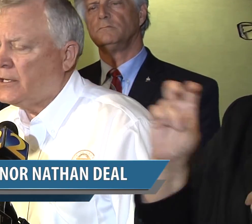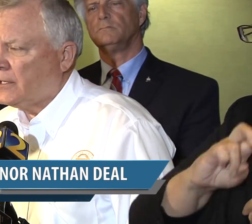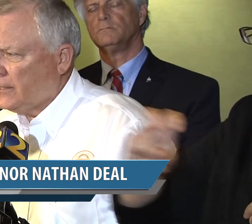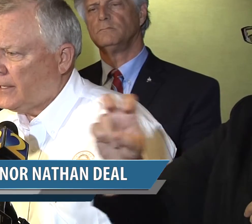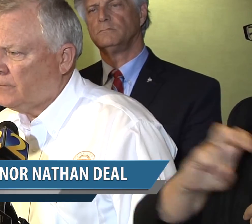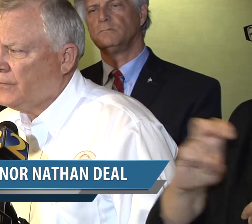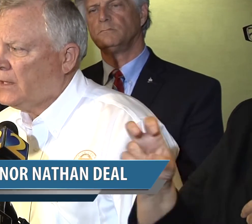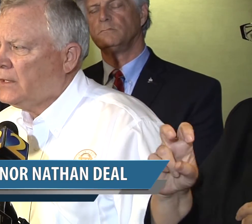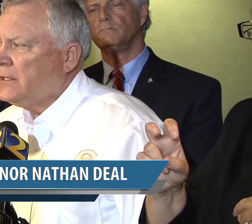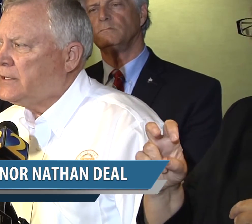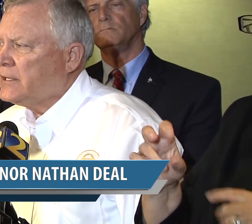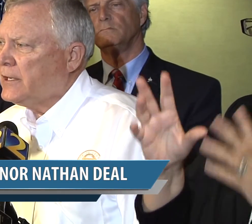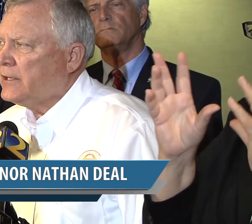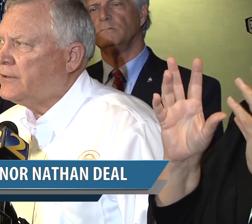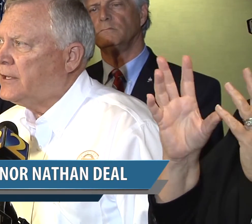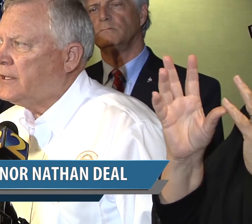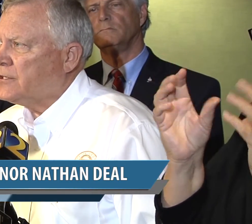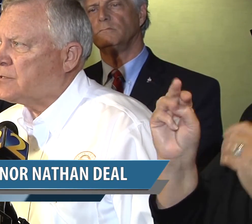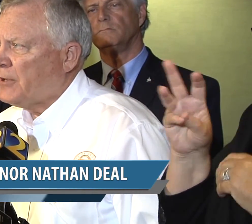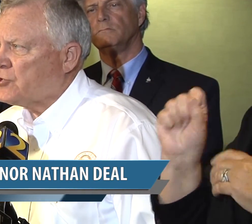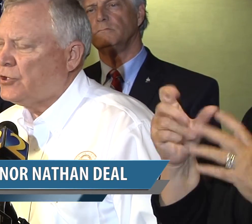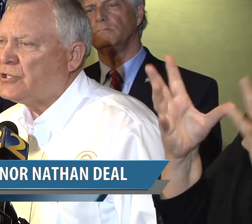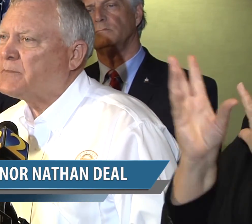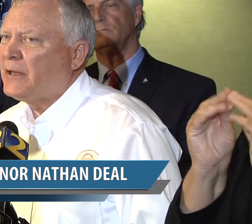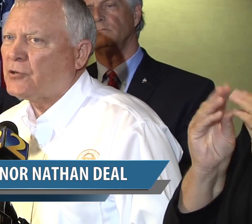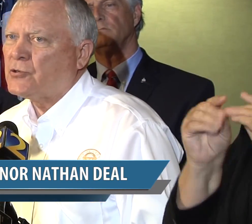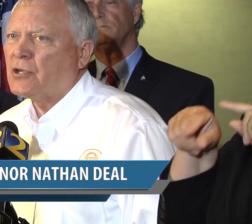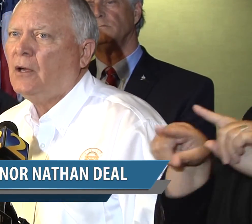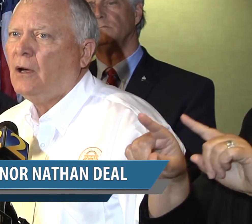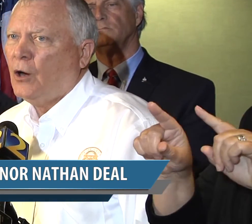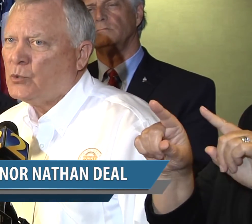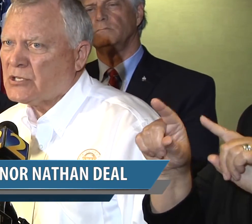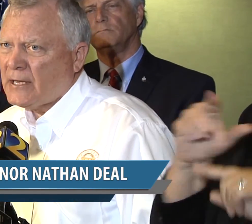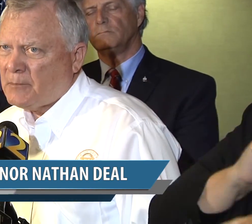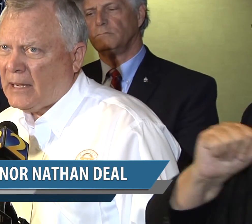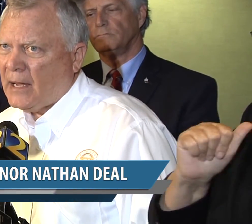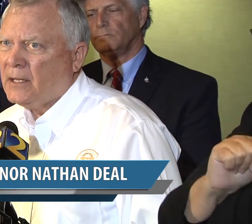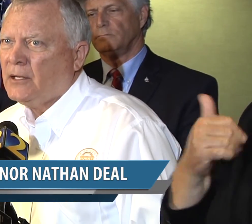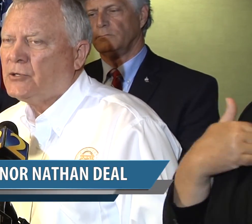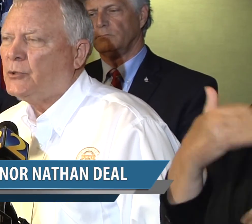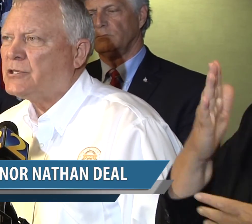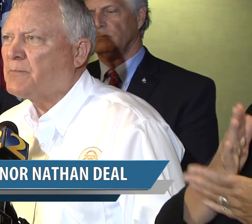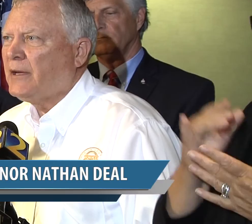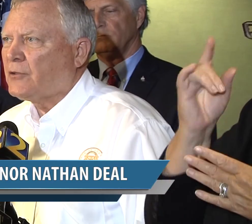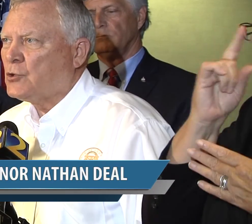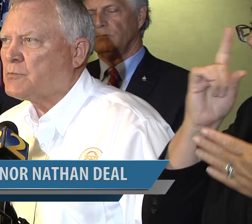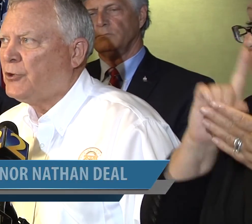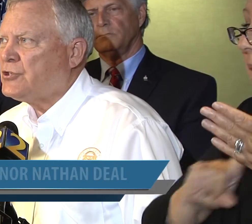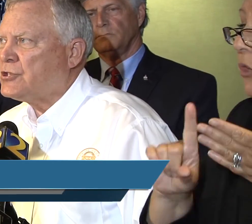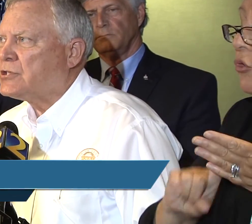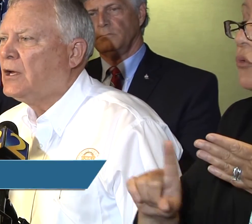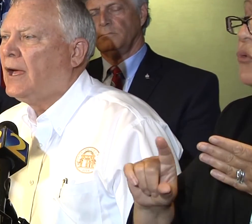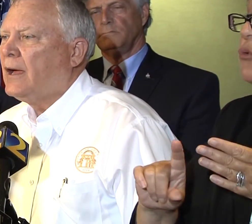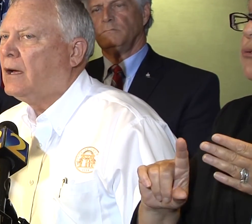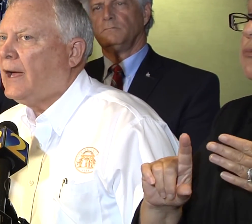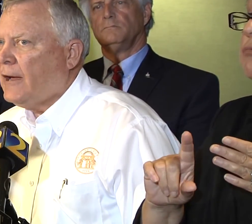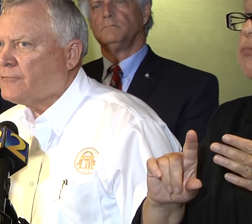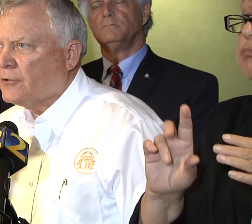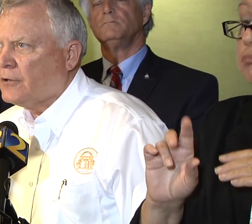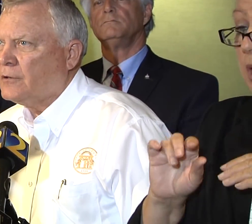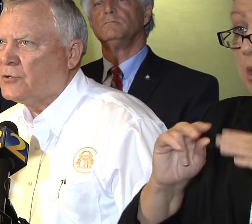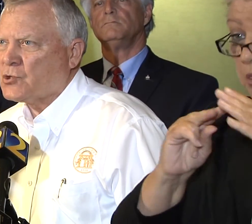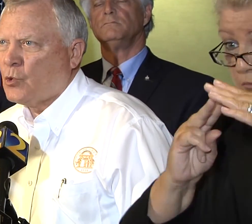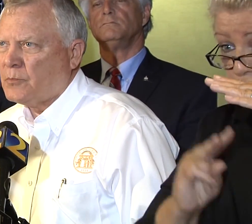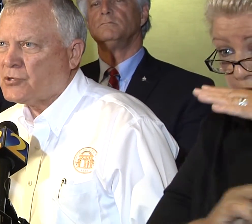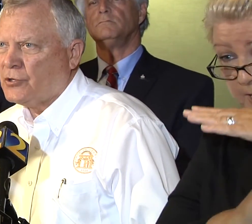had in Atlanta, he indicated that he has special inspectors on standby to inspect those bridges